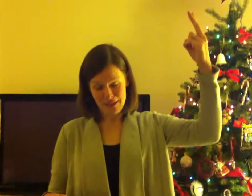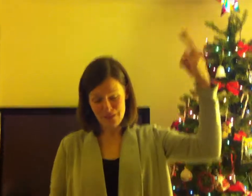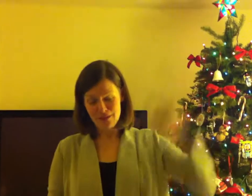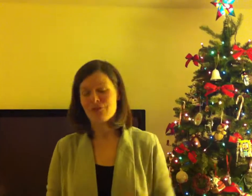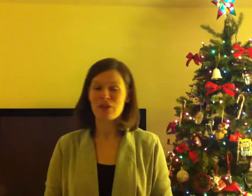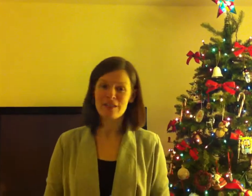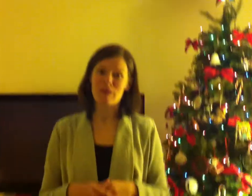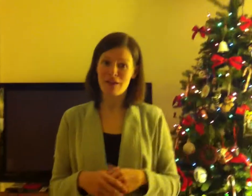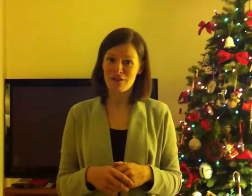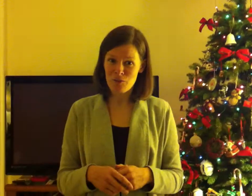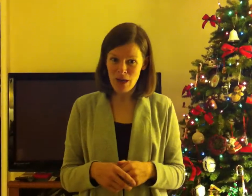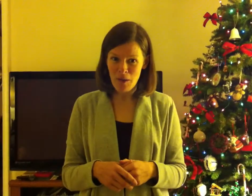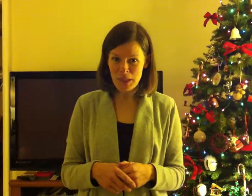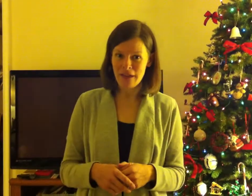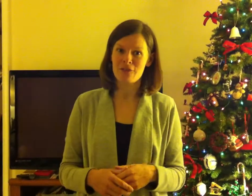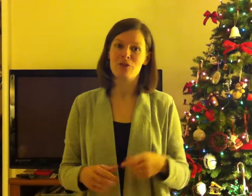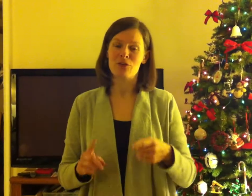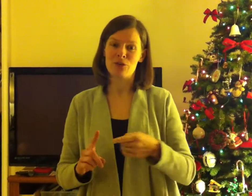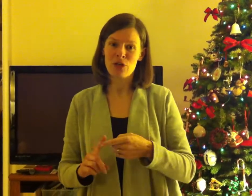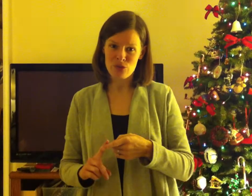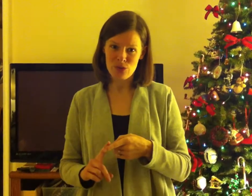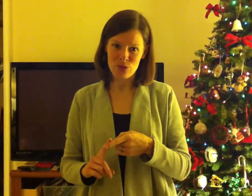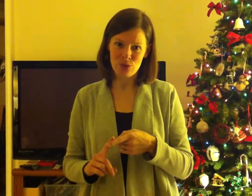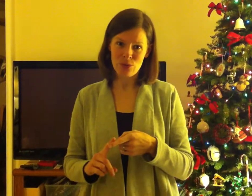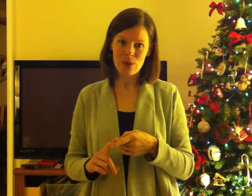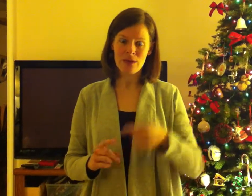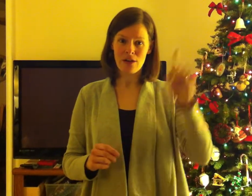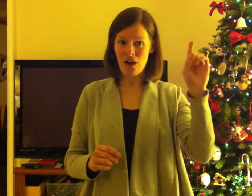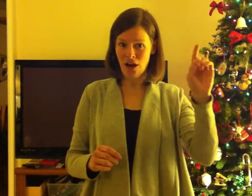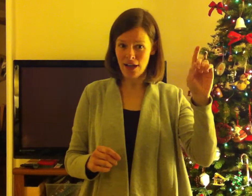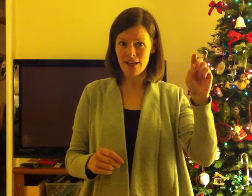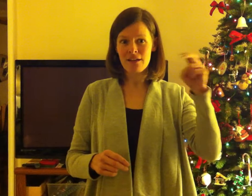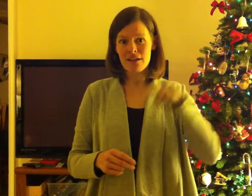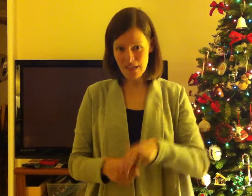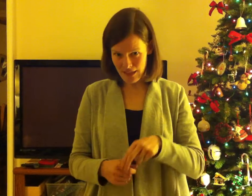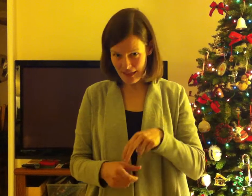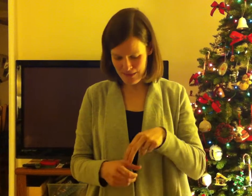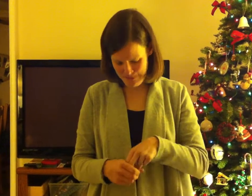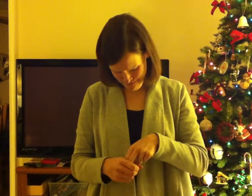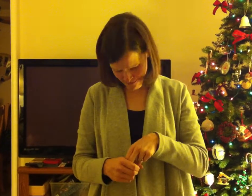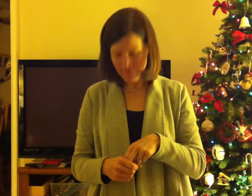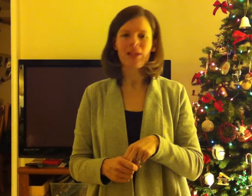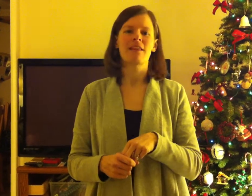this. If you'd like to make it a little more complicated, you can do to God in